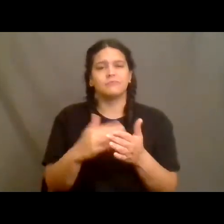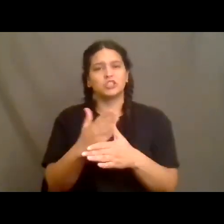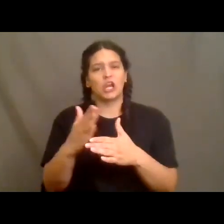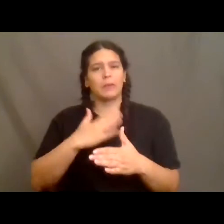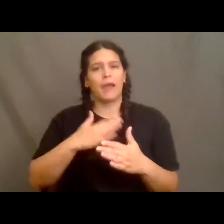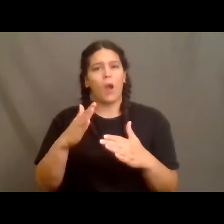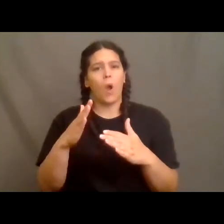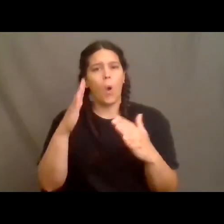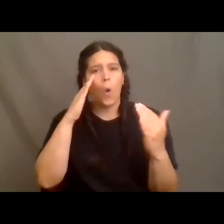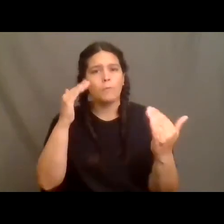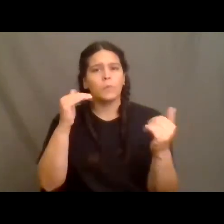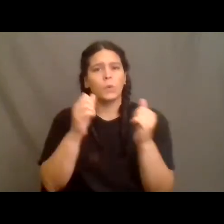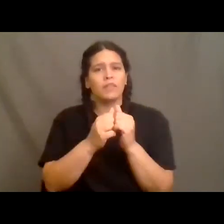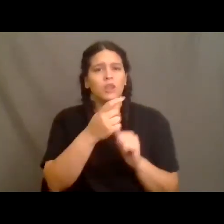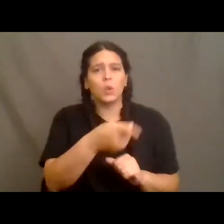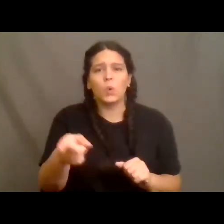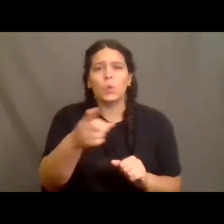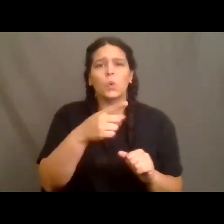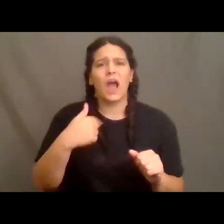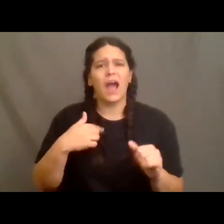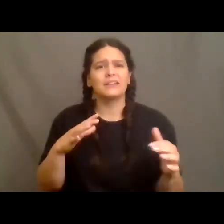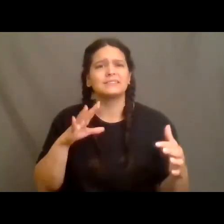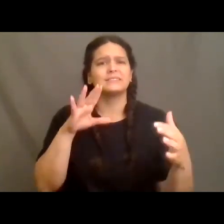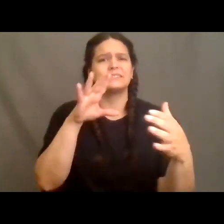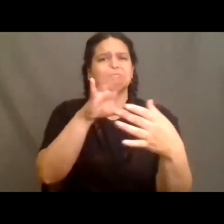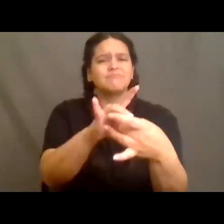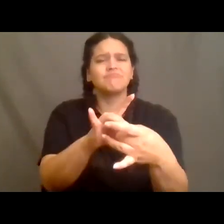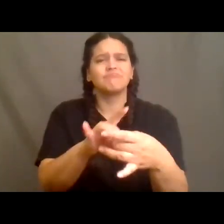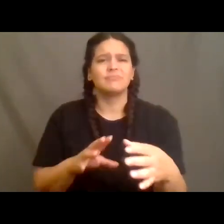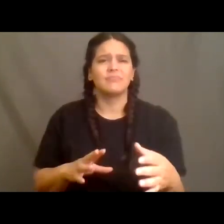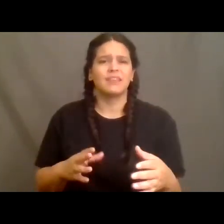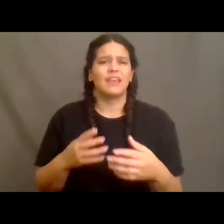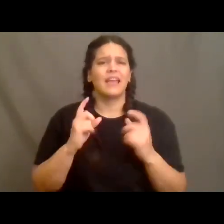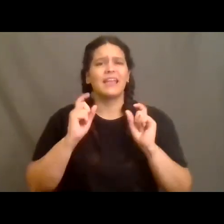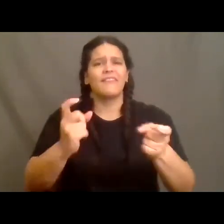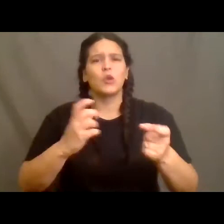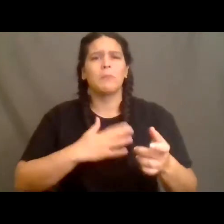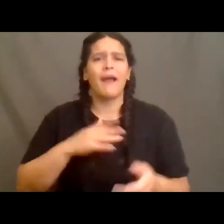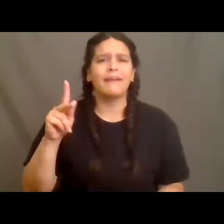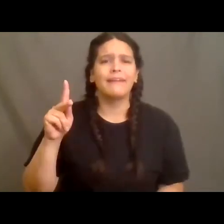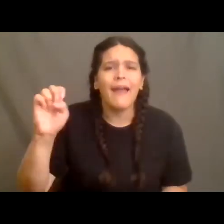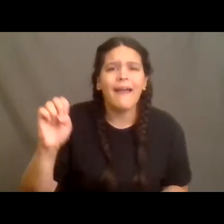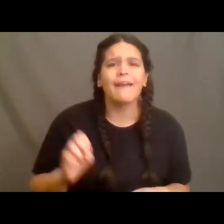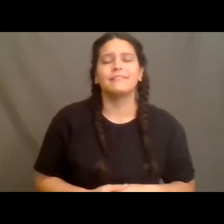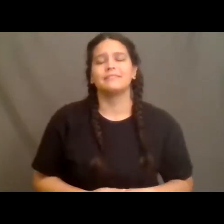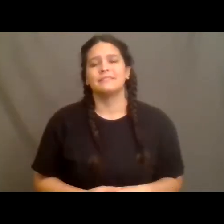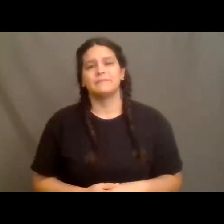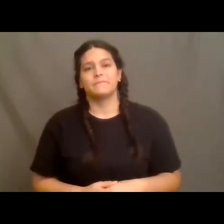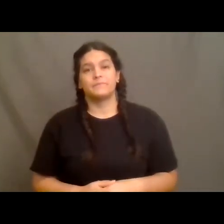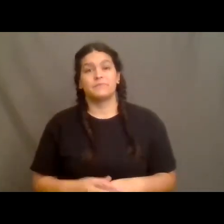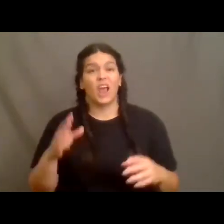I extend this to each and every one of you. And I look forward to this pandemic being over so I can